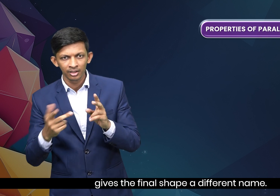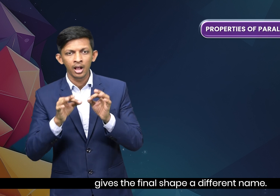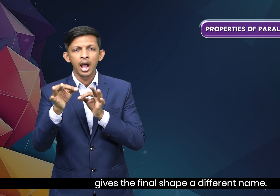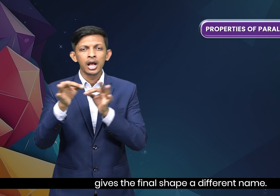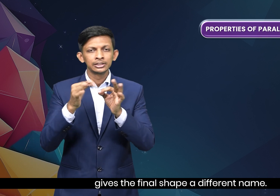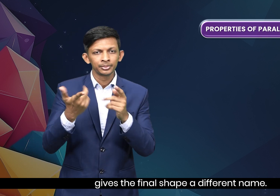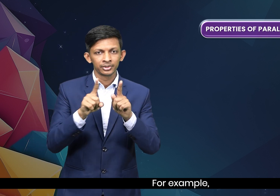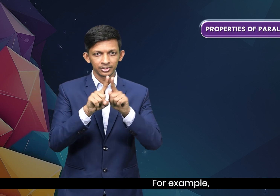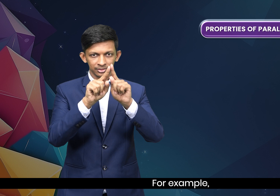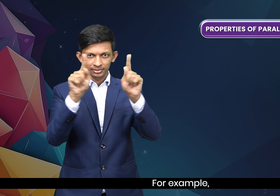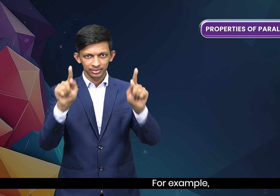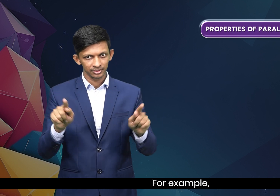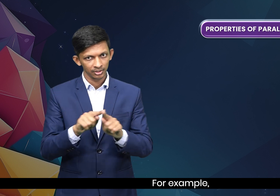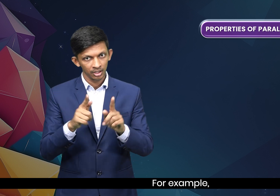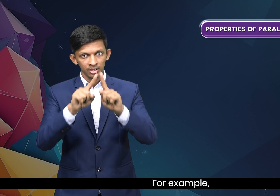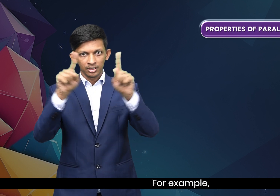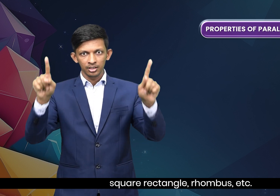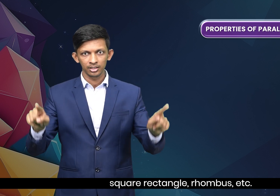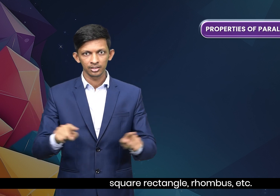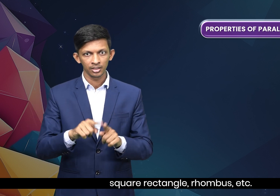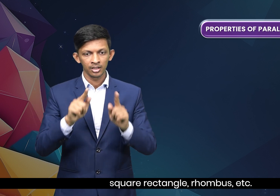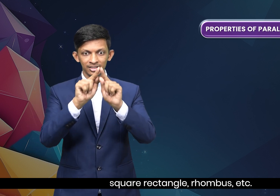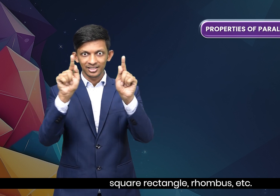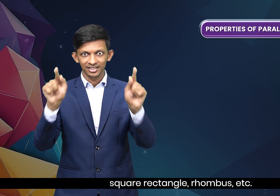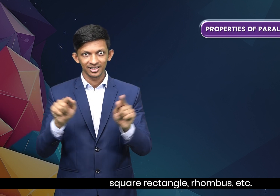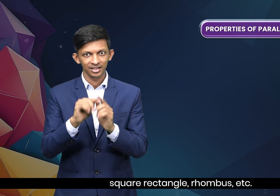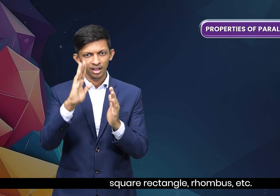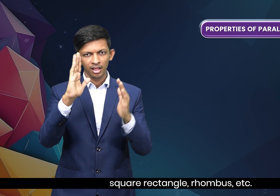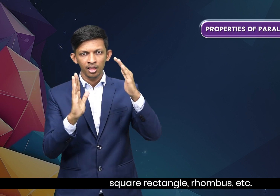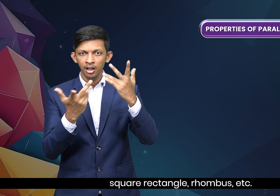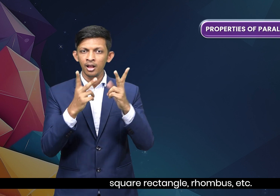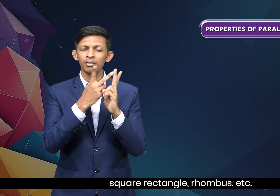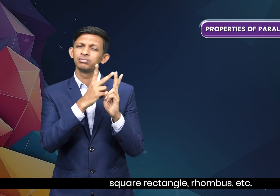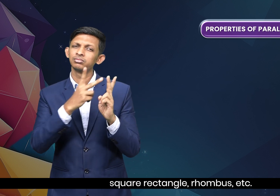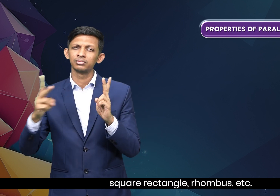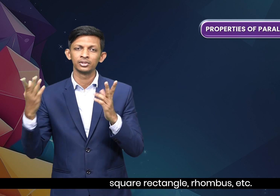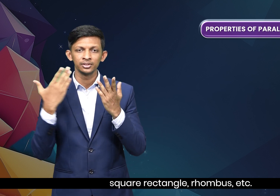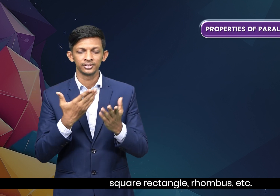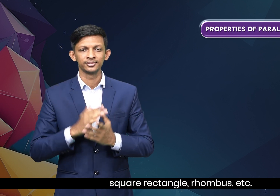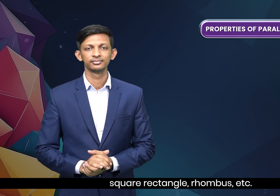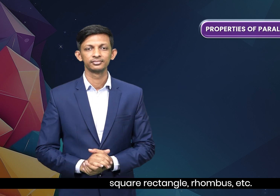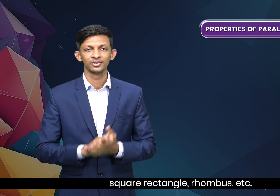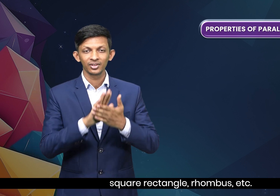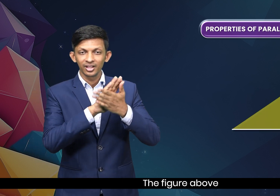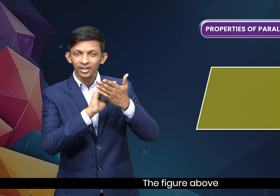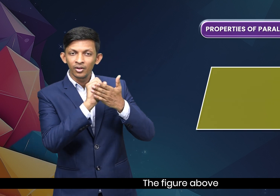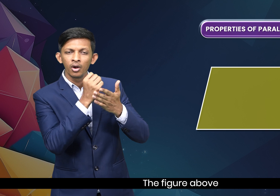different name. For example, square, rectangle, rhombus, etc. The figure